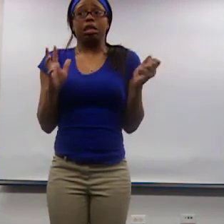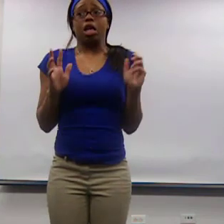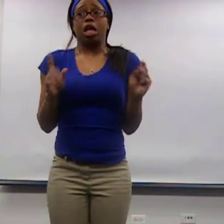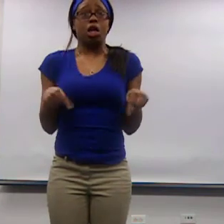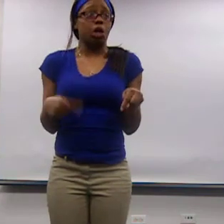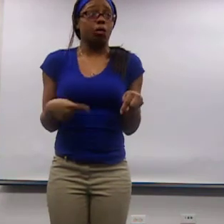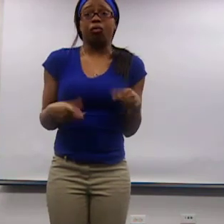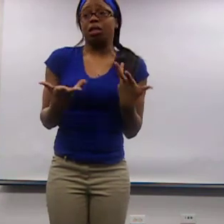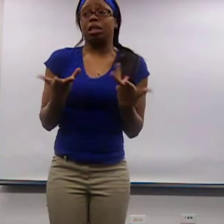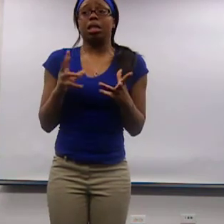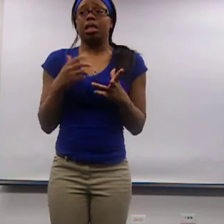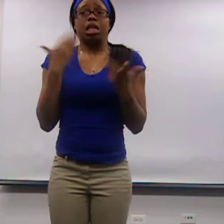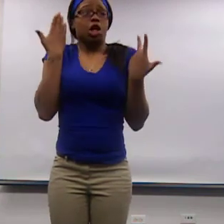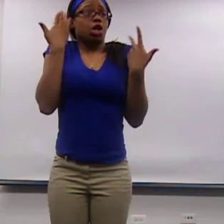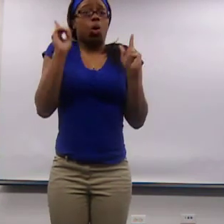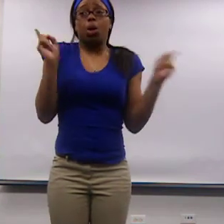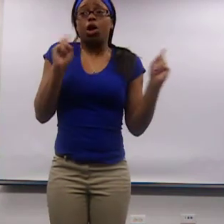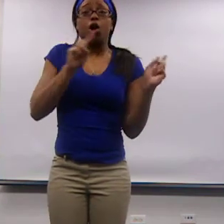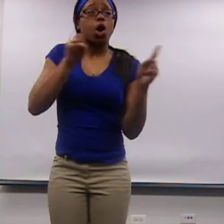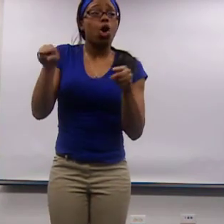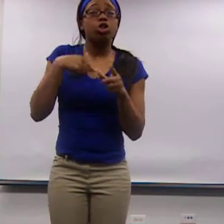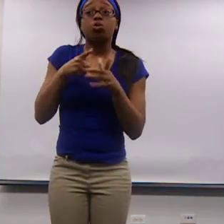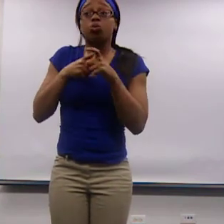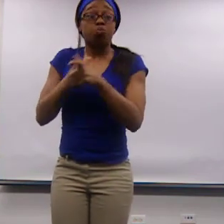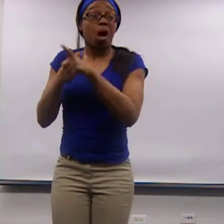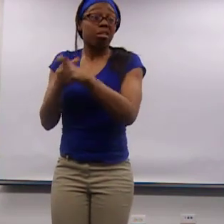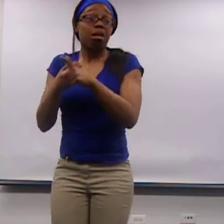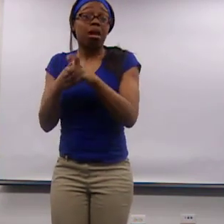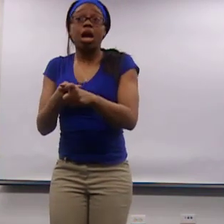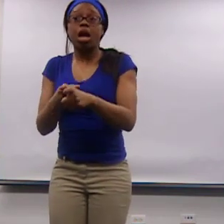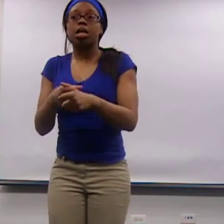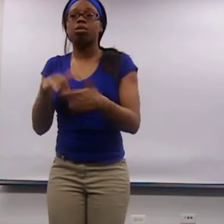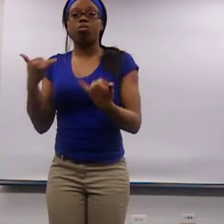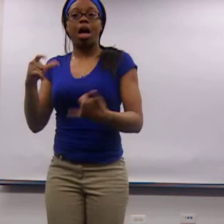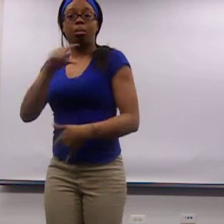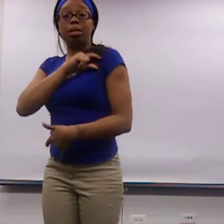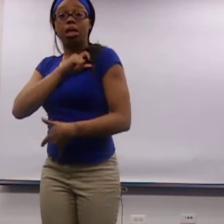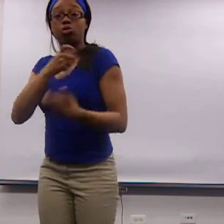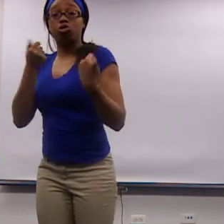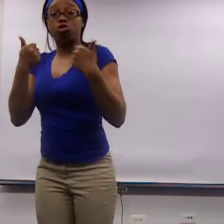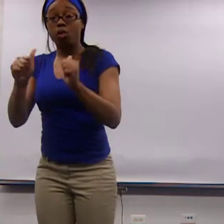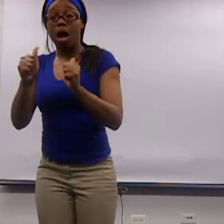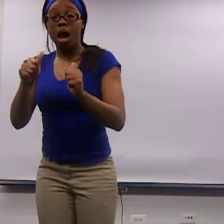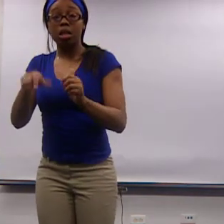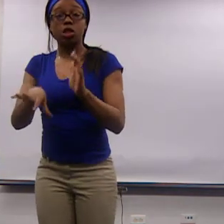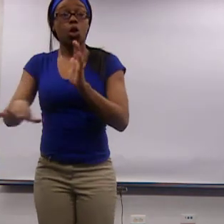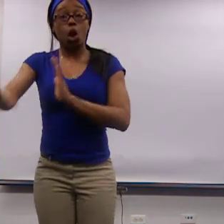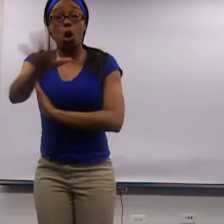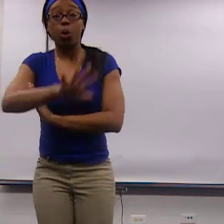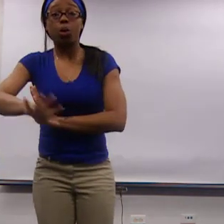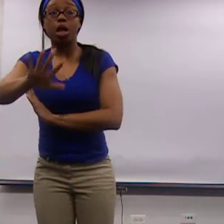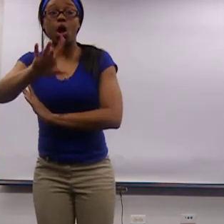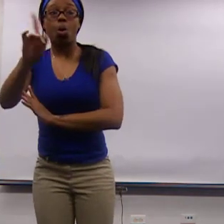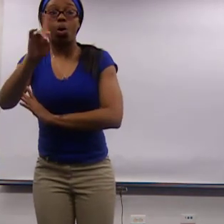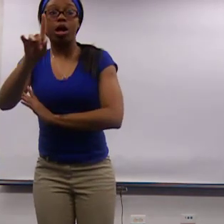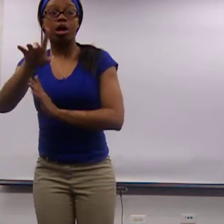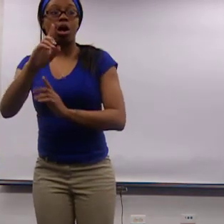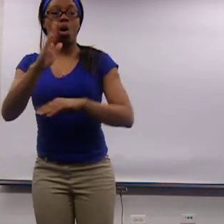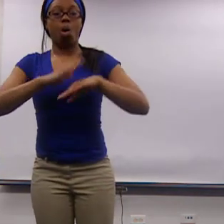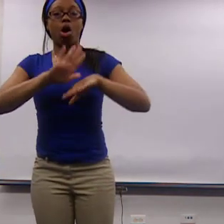running, so they're trying to locate where she's running with her GPS. The interesting thing is, because they